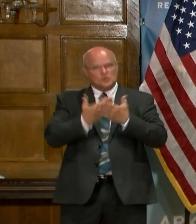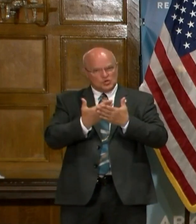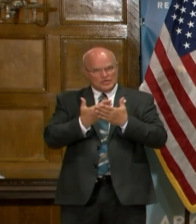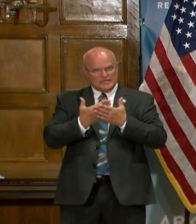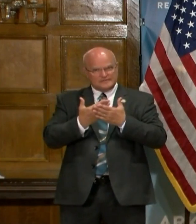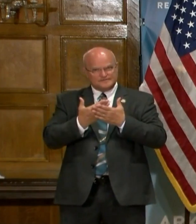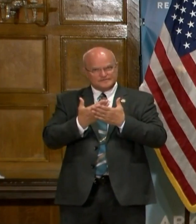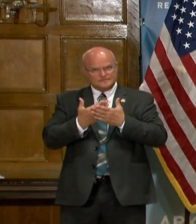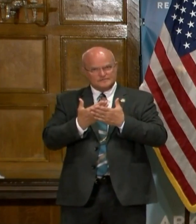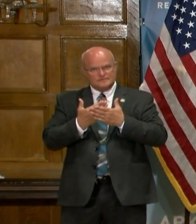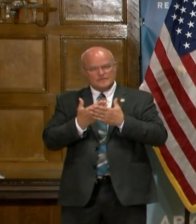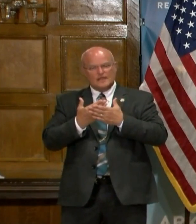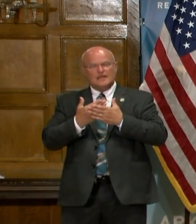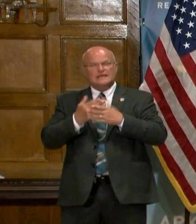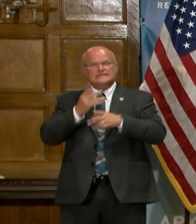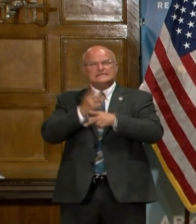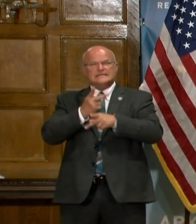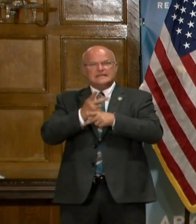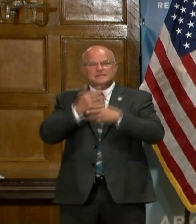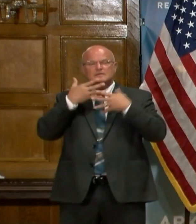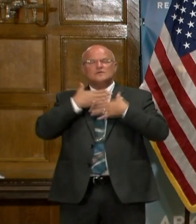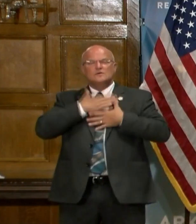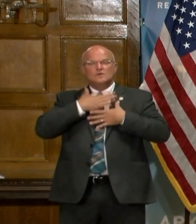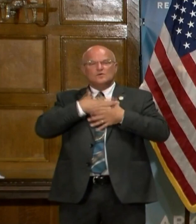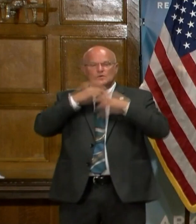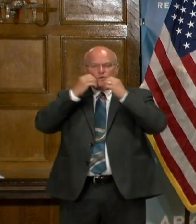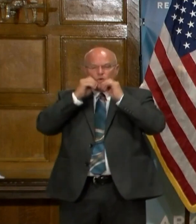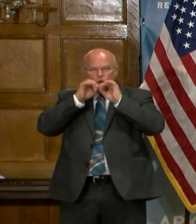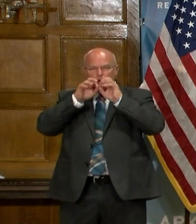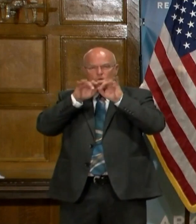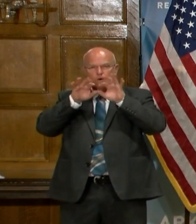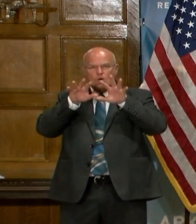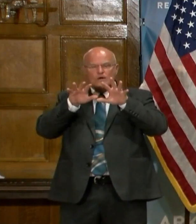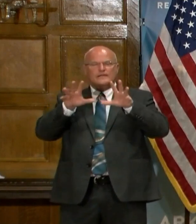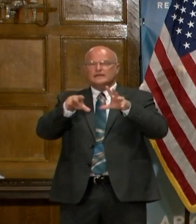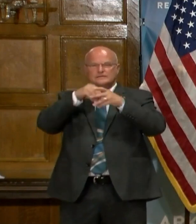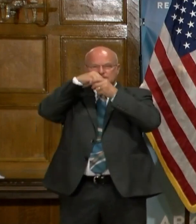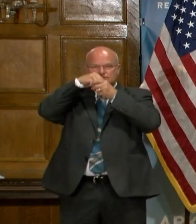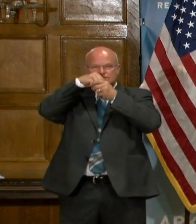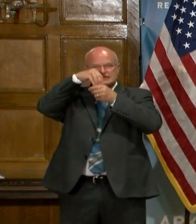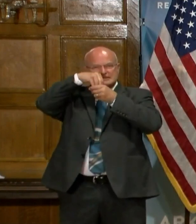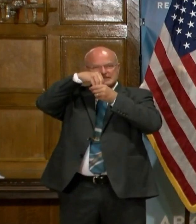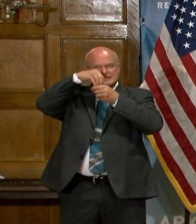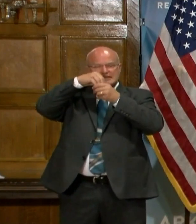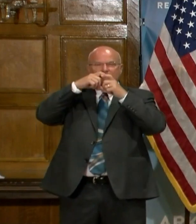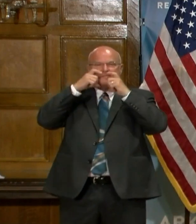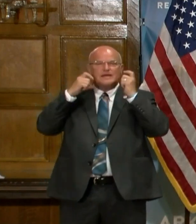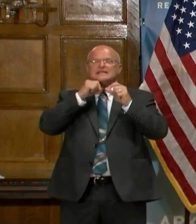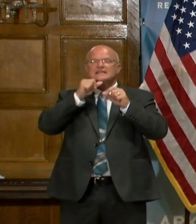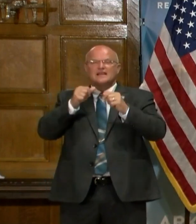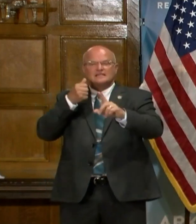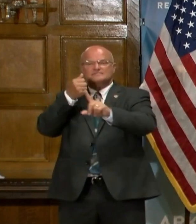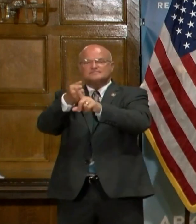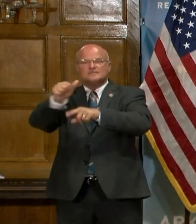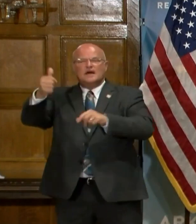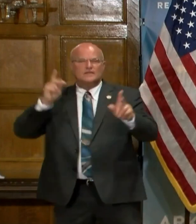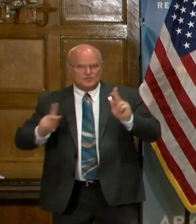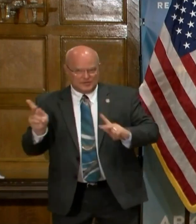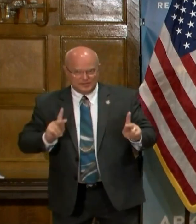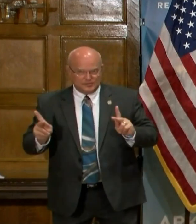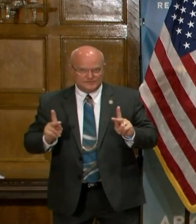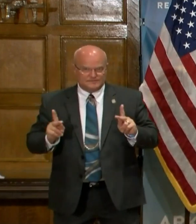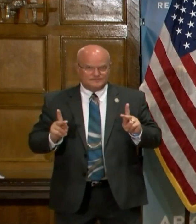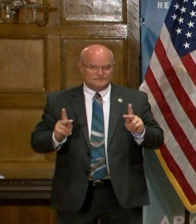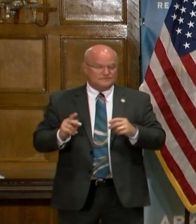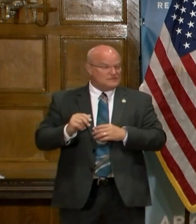effective in keeping respiratory droplets from becoming aerosolized and infecting others. So again, it